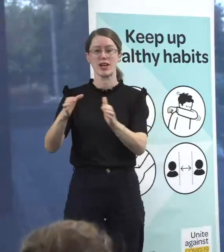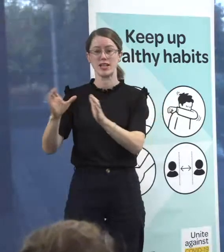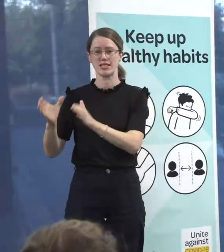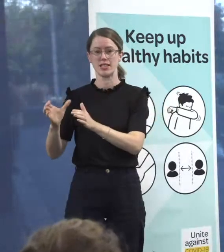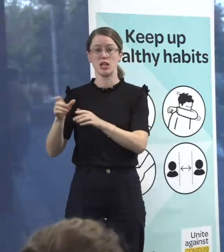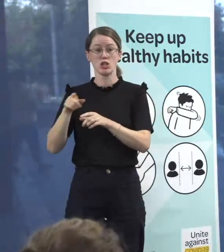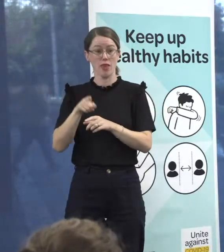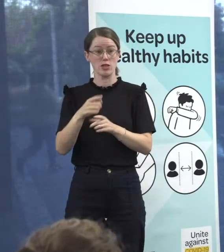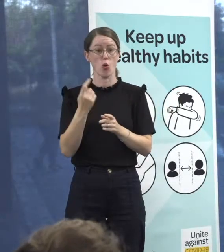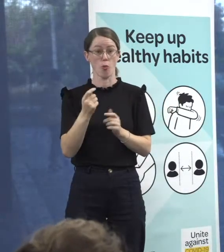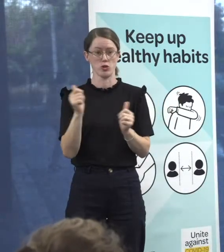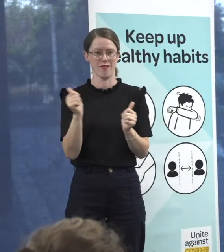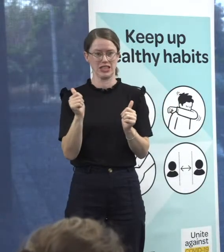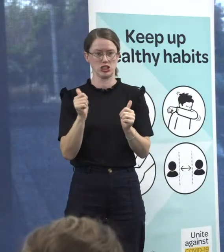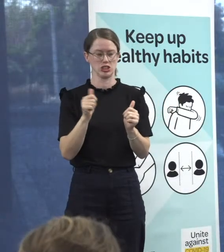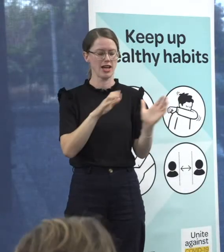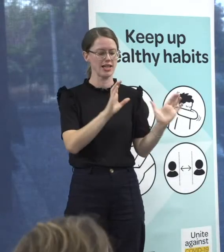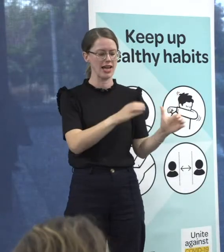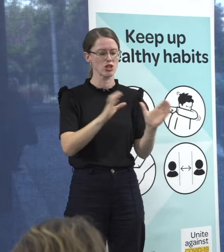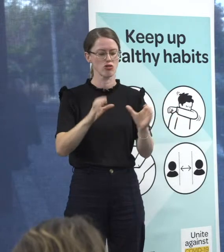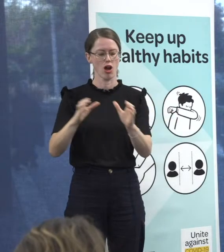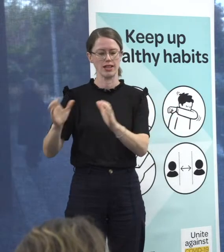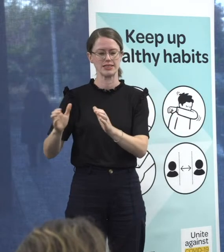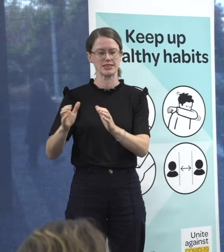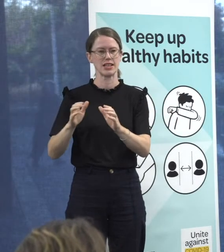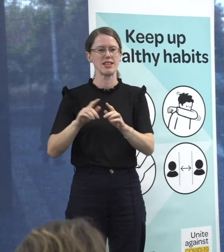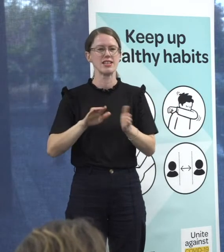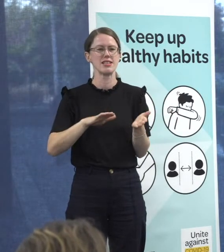through that work of categorising all those